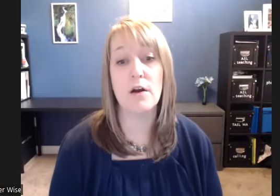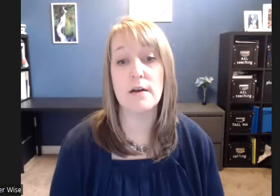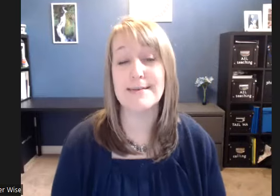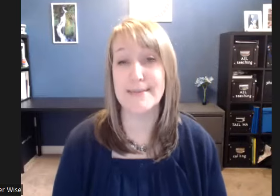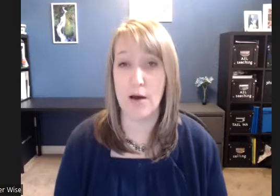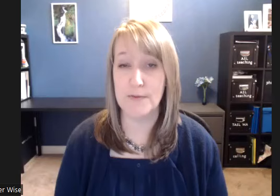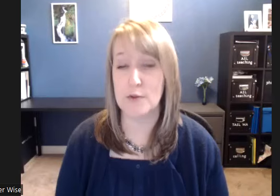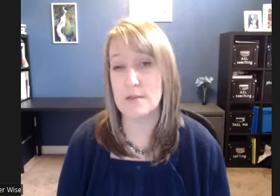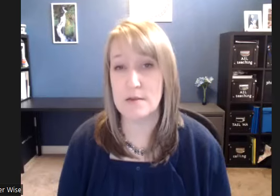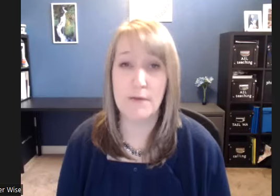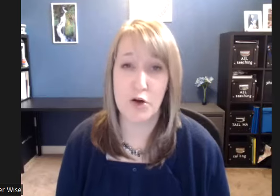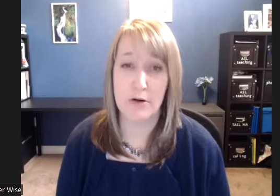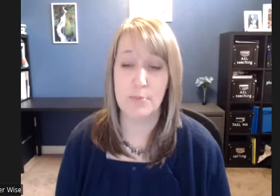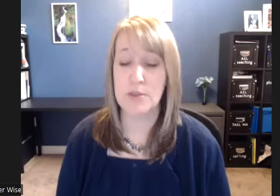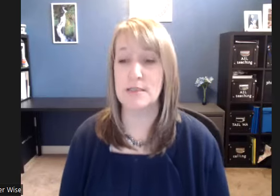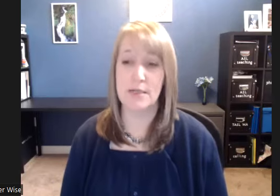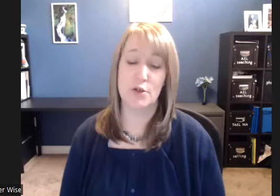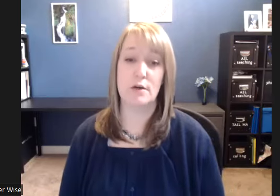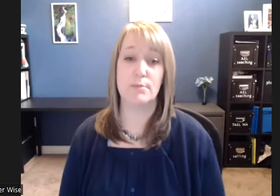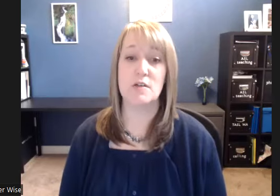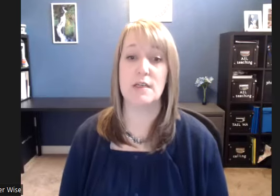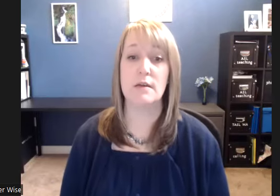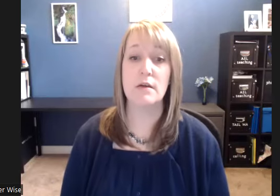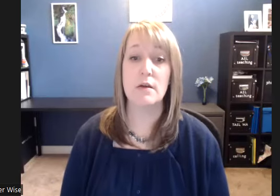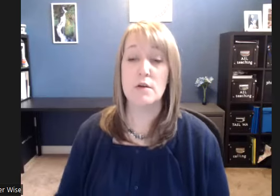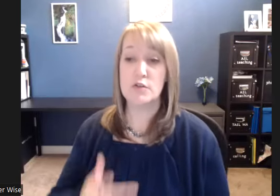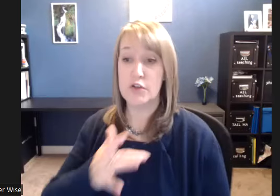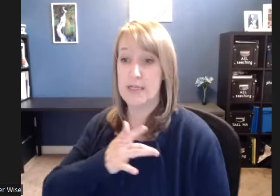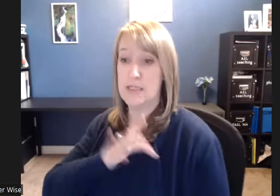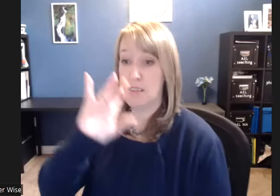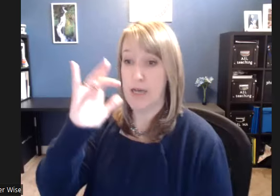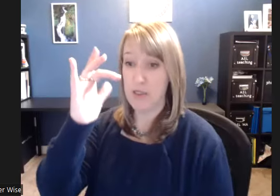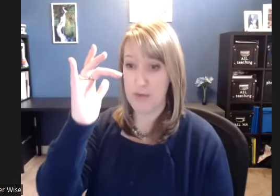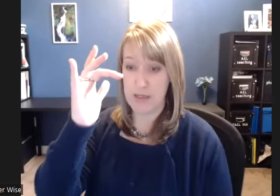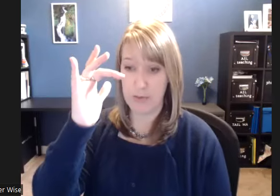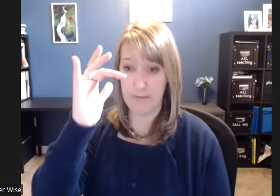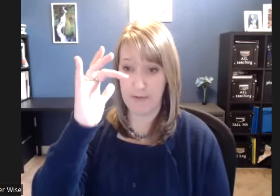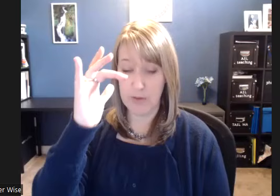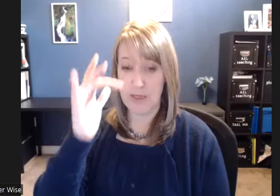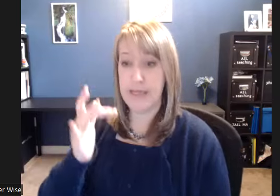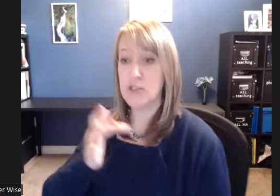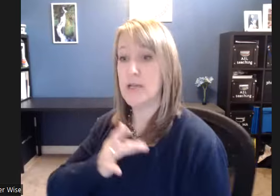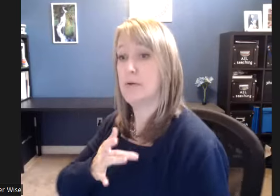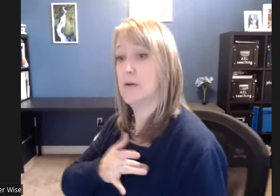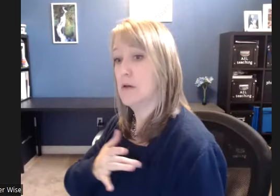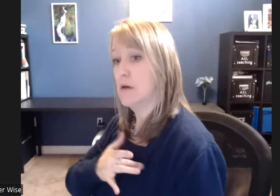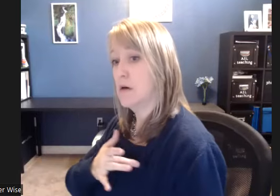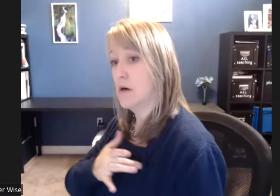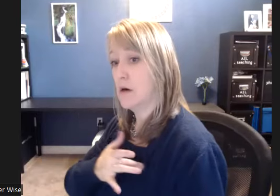Heart, soft, or a soft-hearted person, tender-hearted person. So you're going to touch with that 25 birthday handshake,